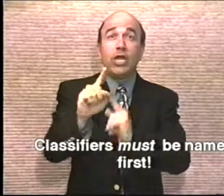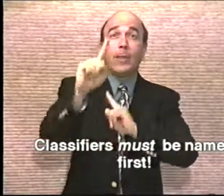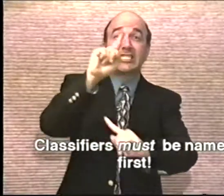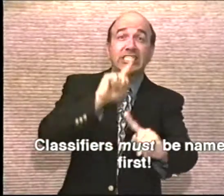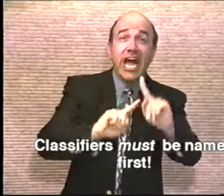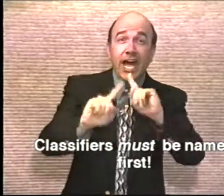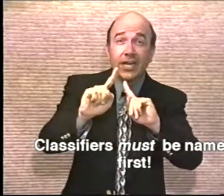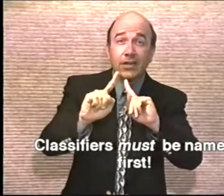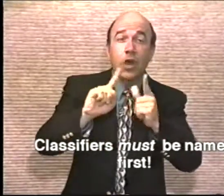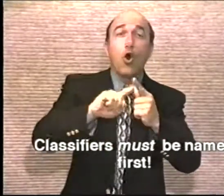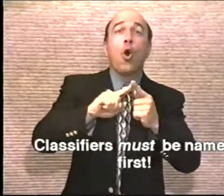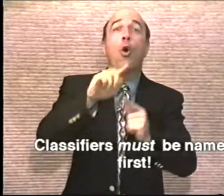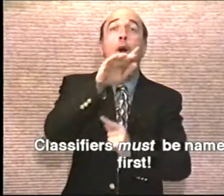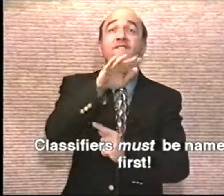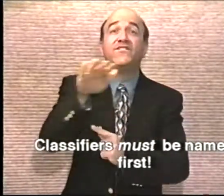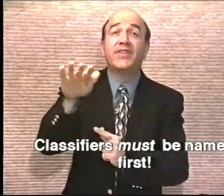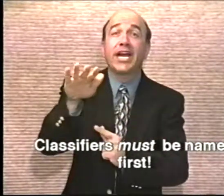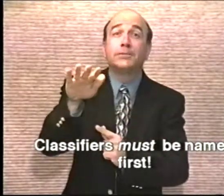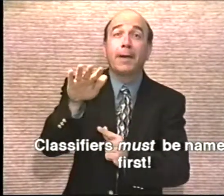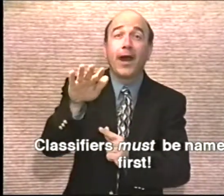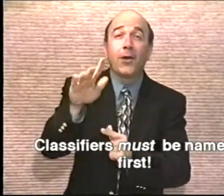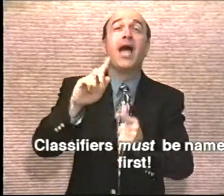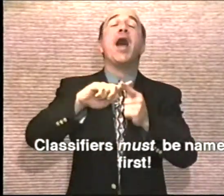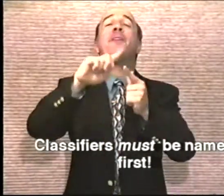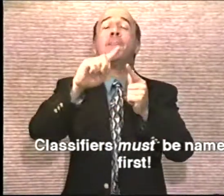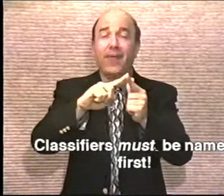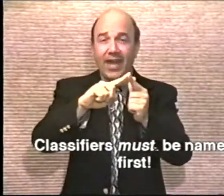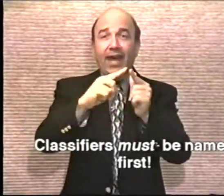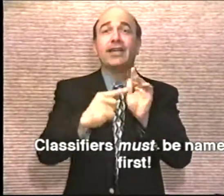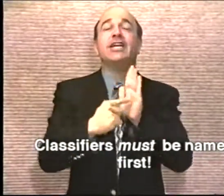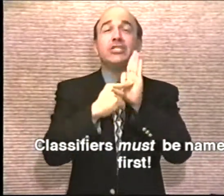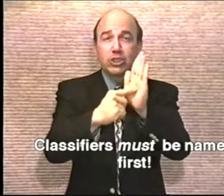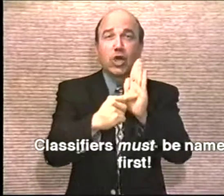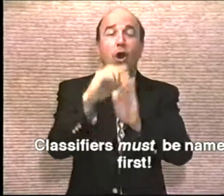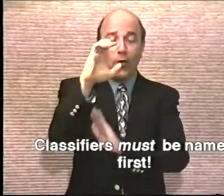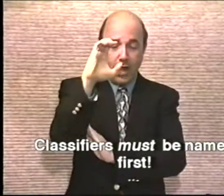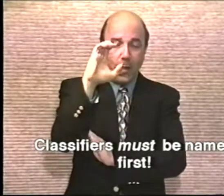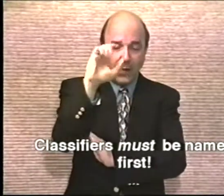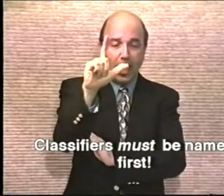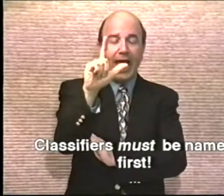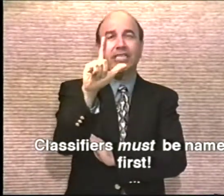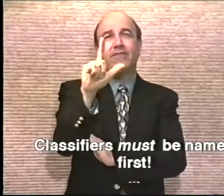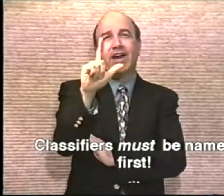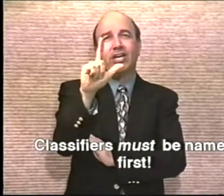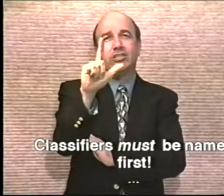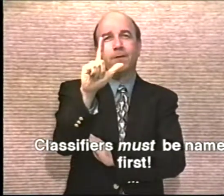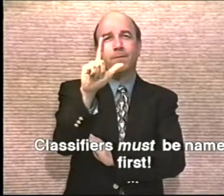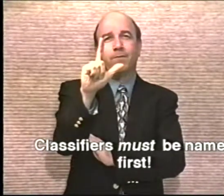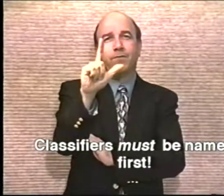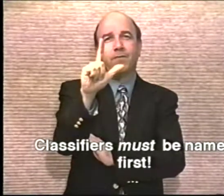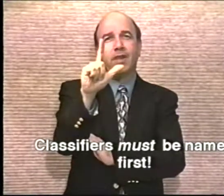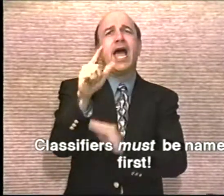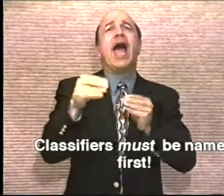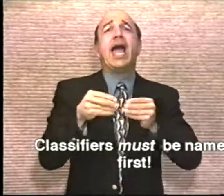either sign or think about, then show the classifiers.